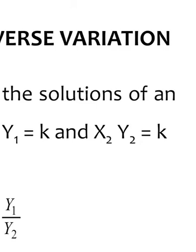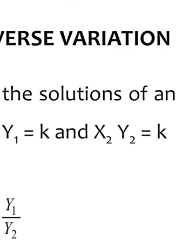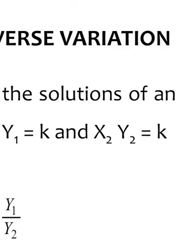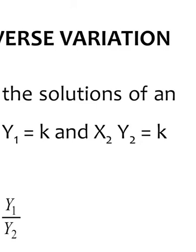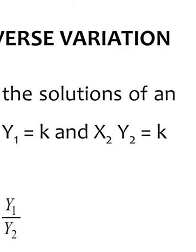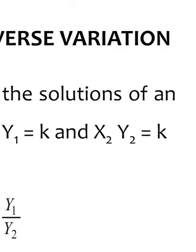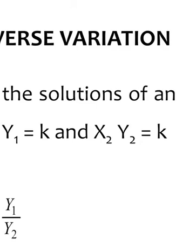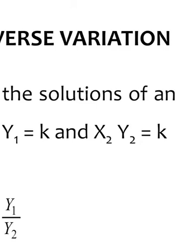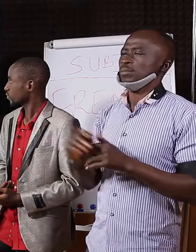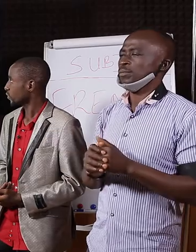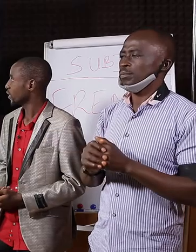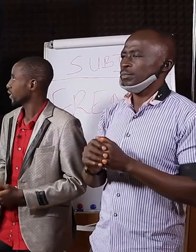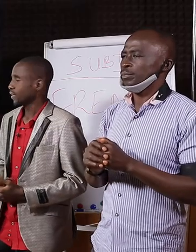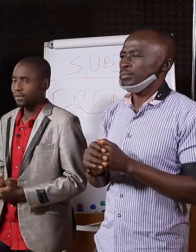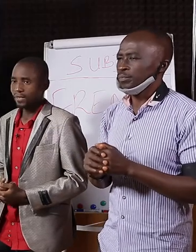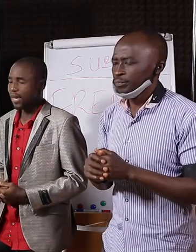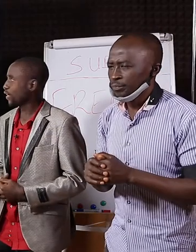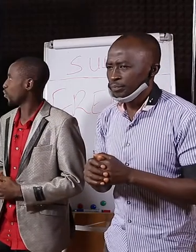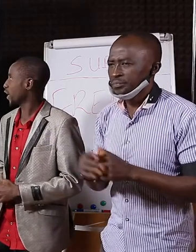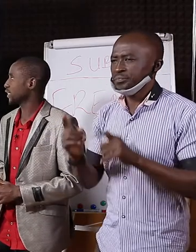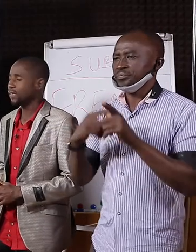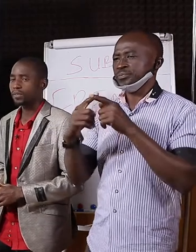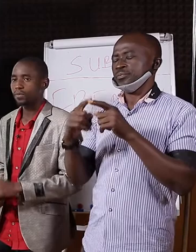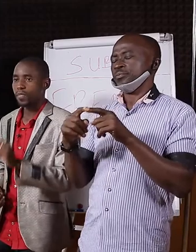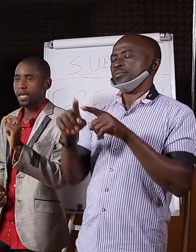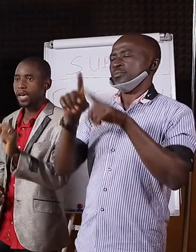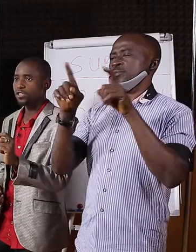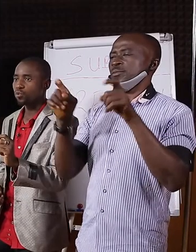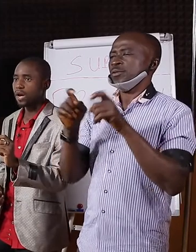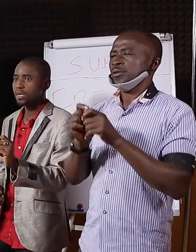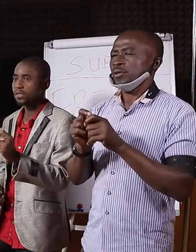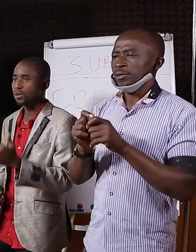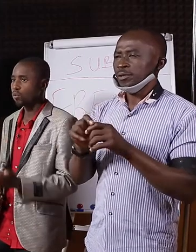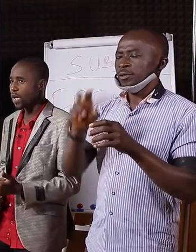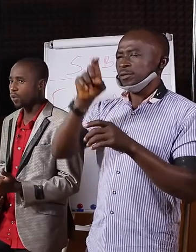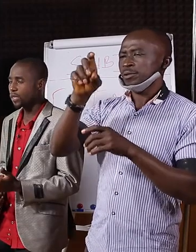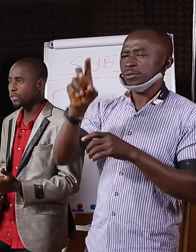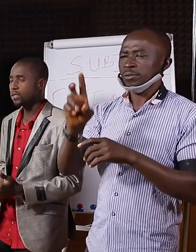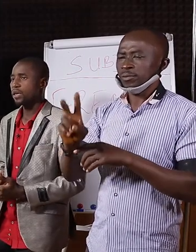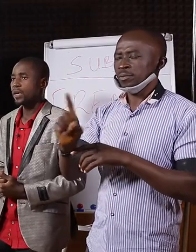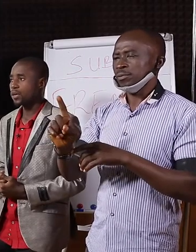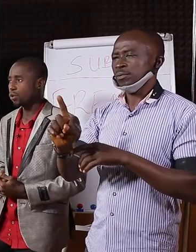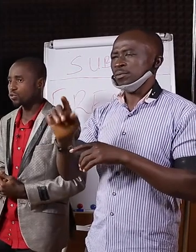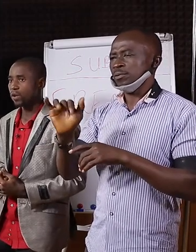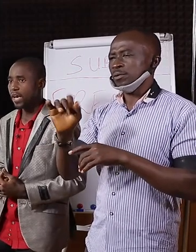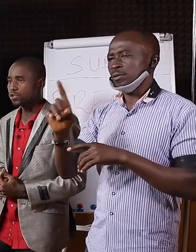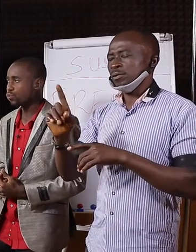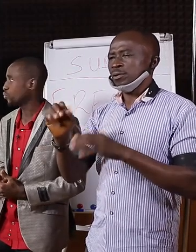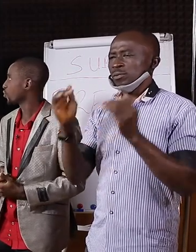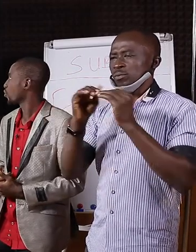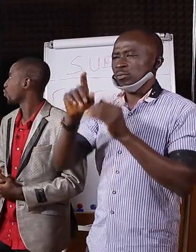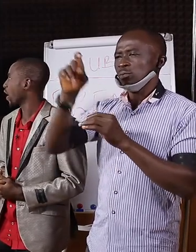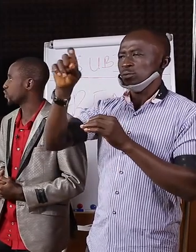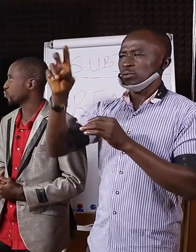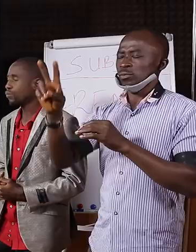over y2. Then the equation x1, y1 equals to